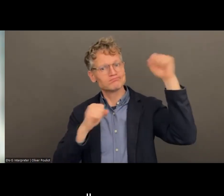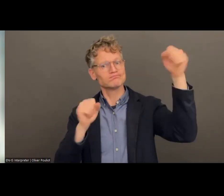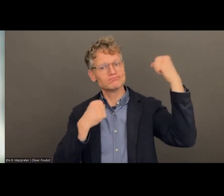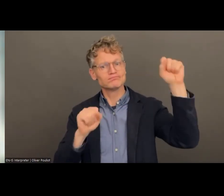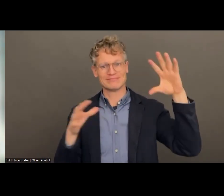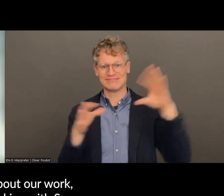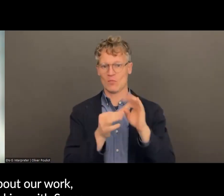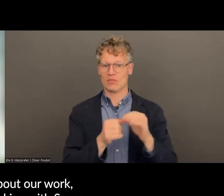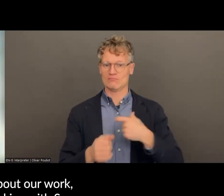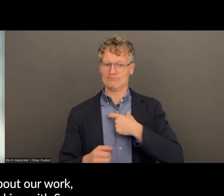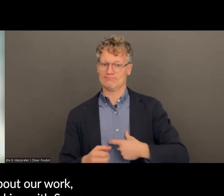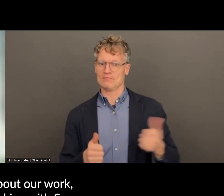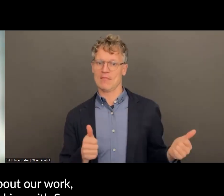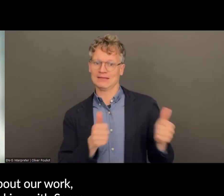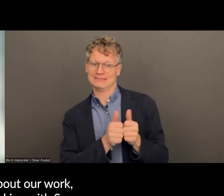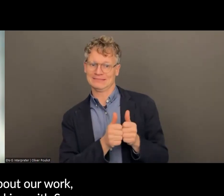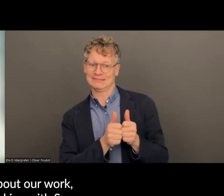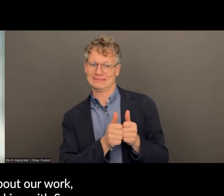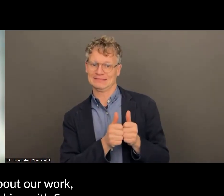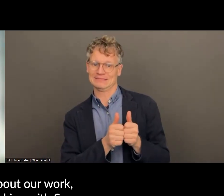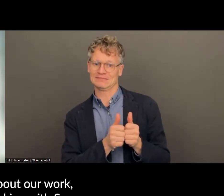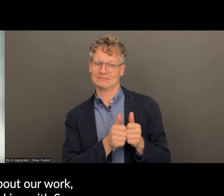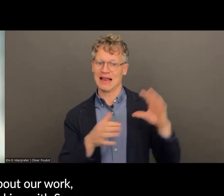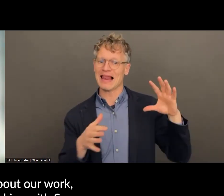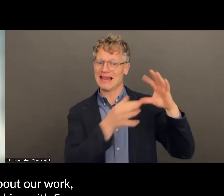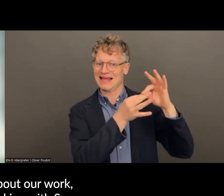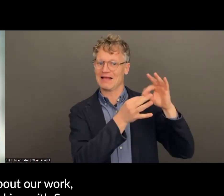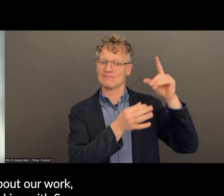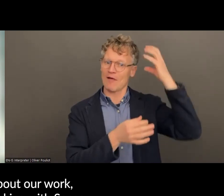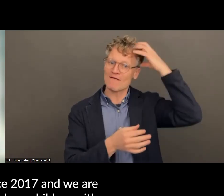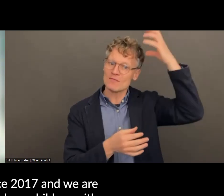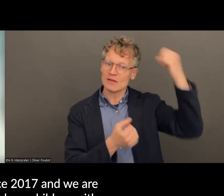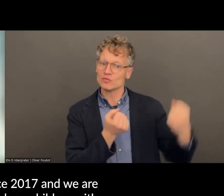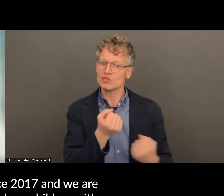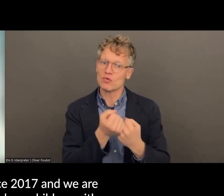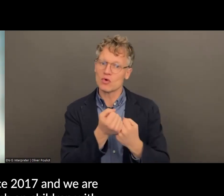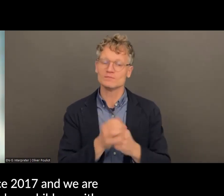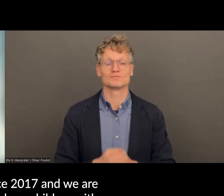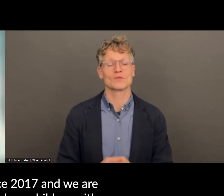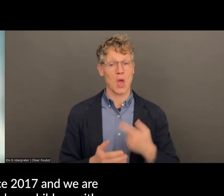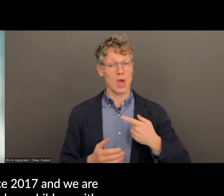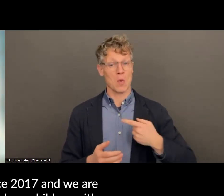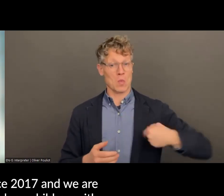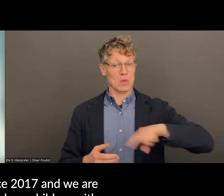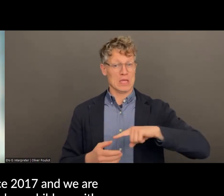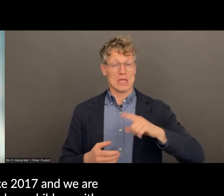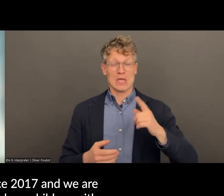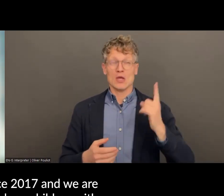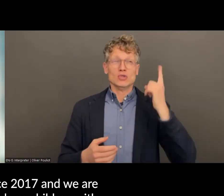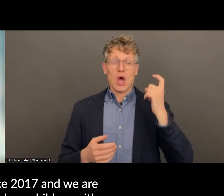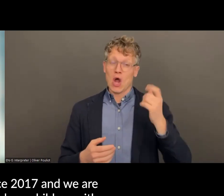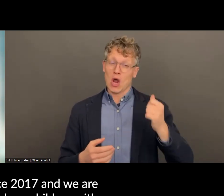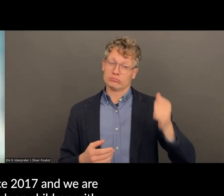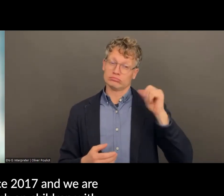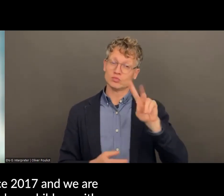program as well. So talking about our work, we started working with Sense International since 2017,